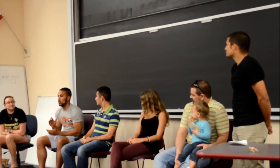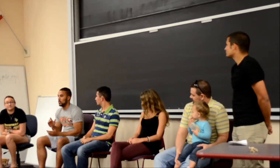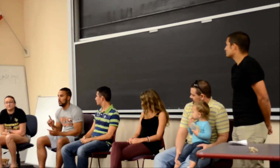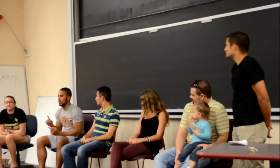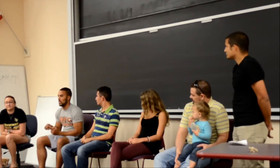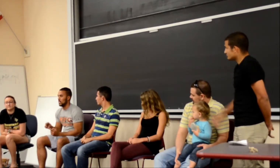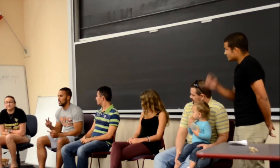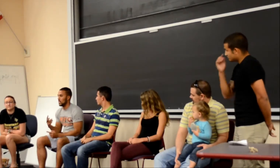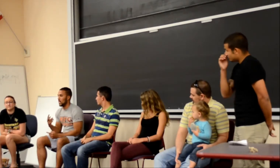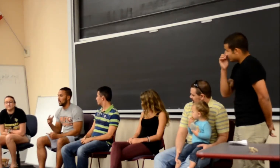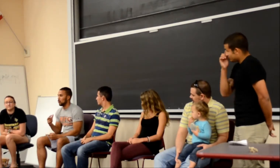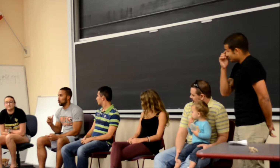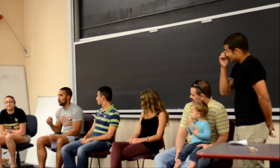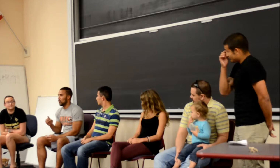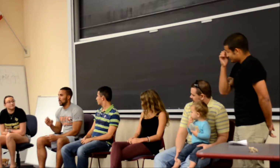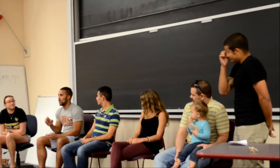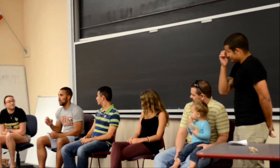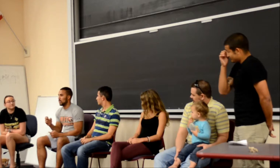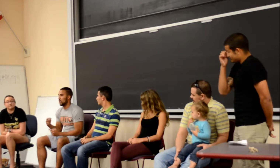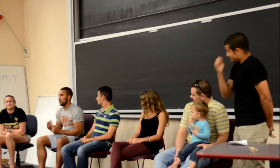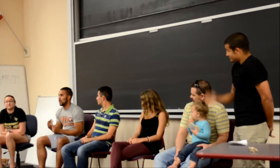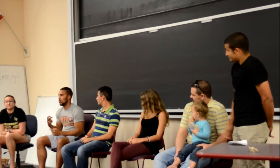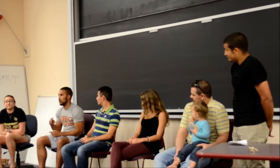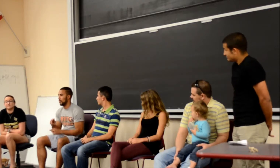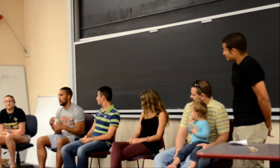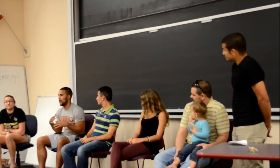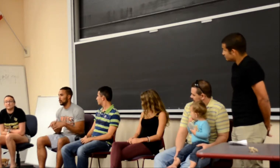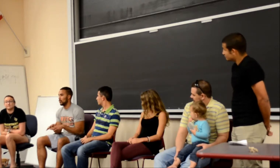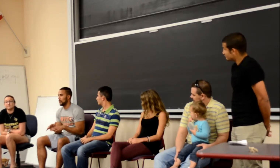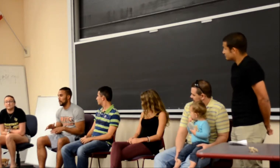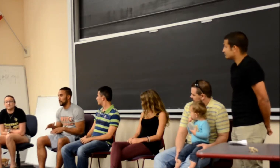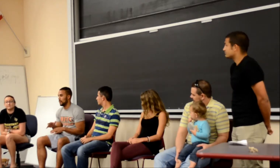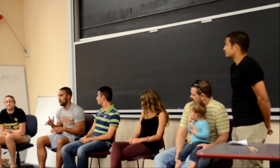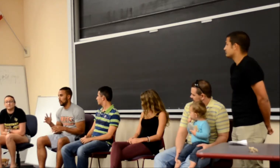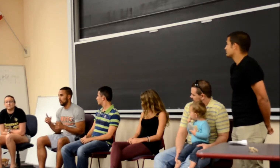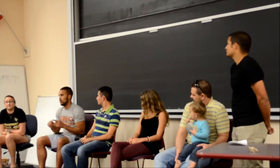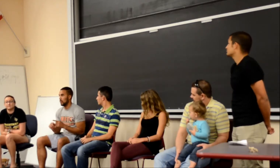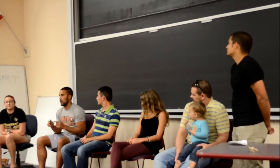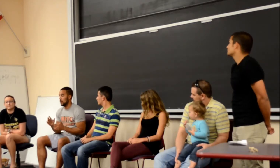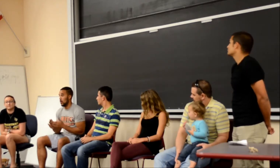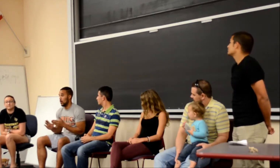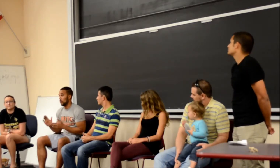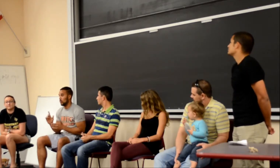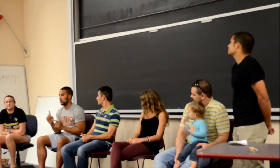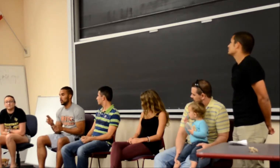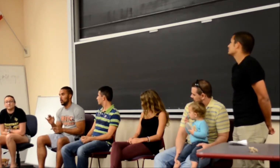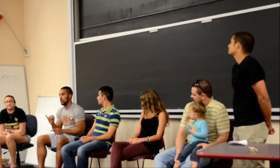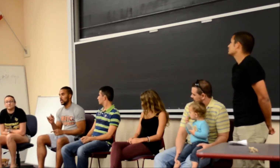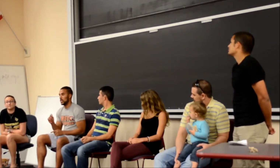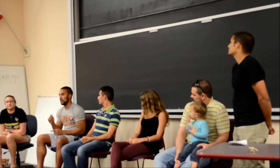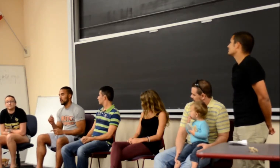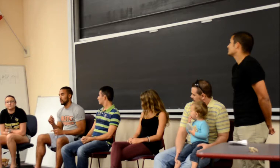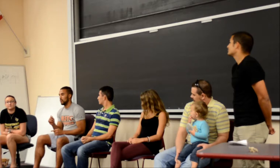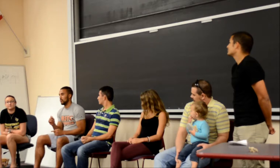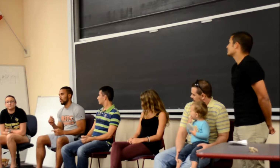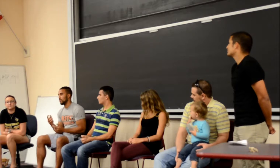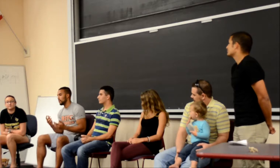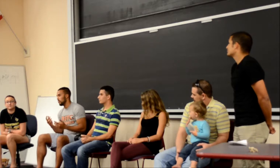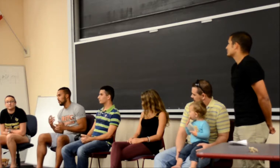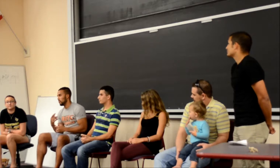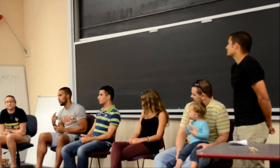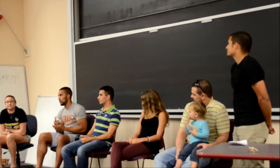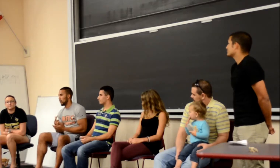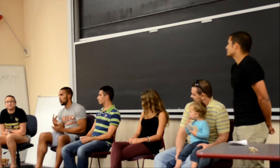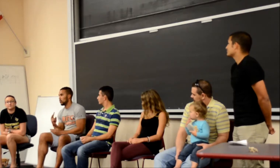Well, I started going to a deaf school until about second grade, and then I transferred into a mainstream setting until college, where I went